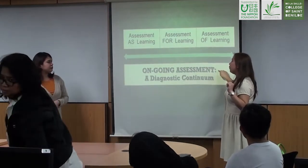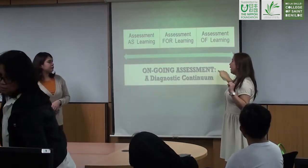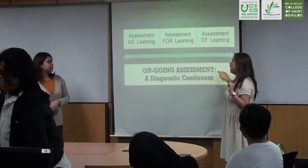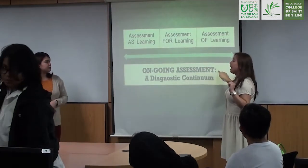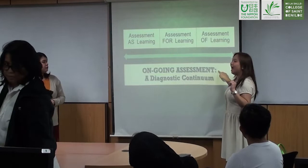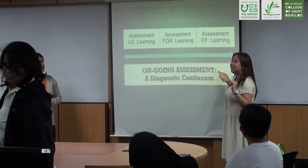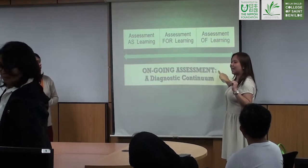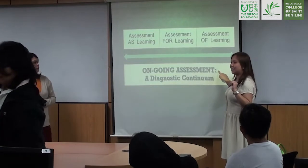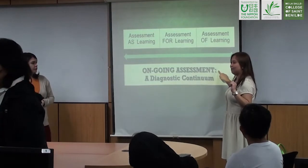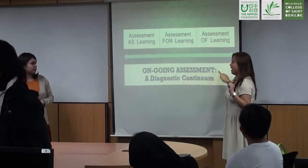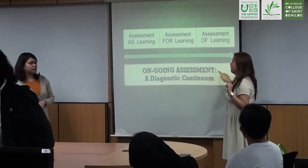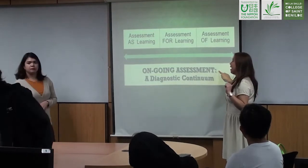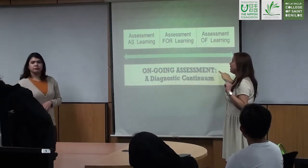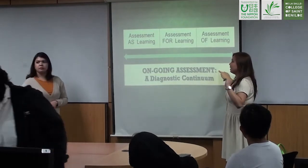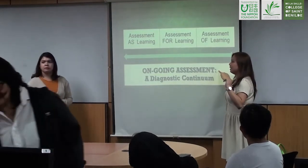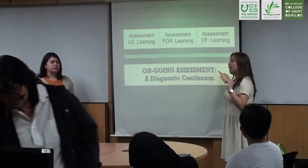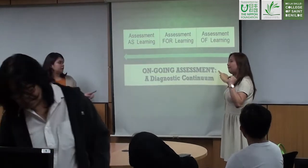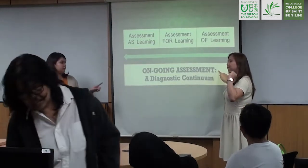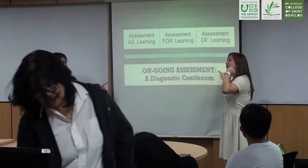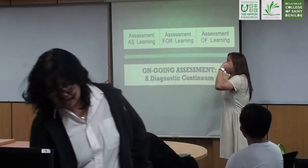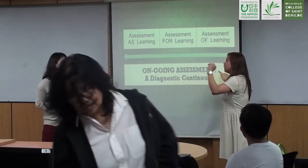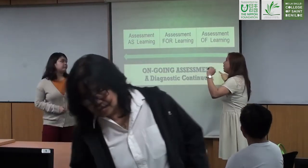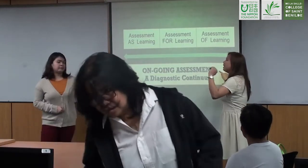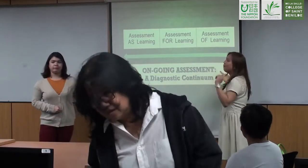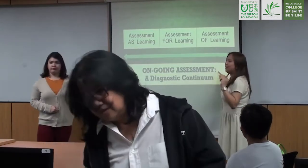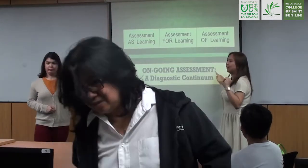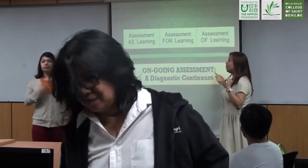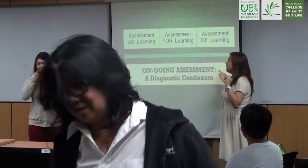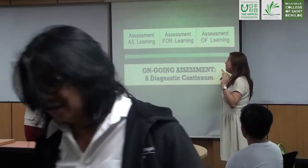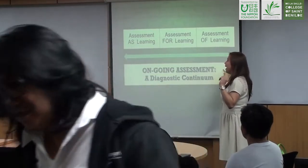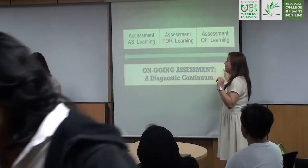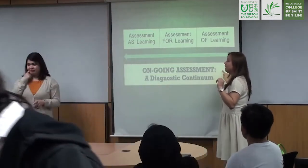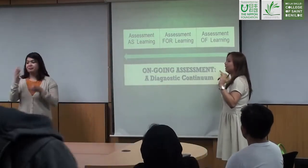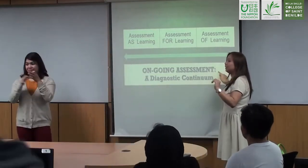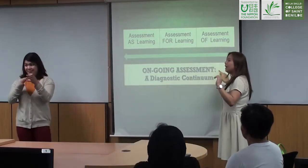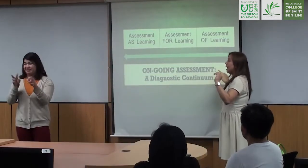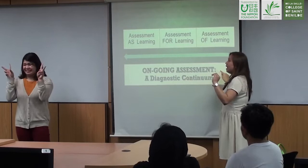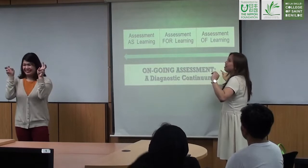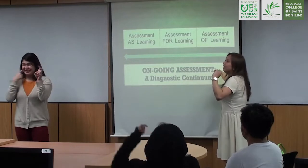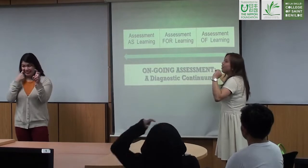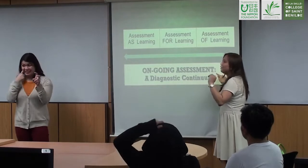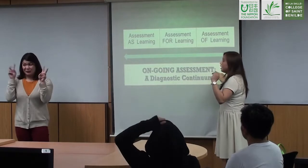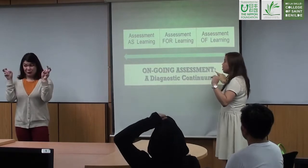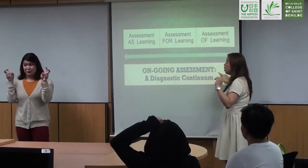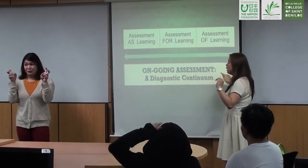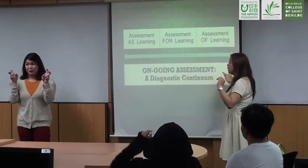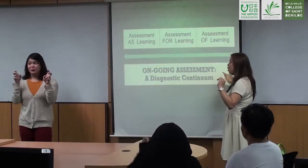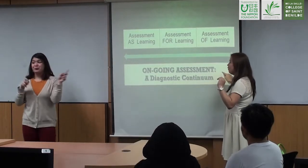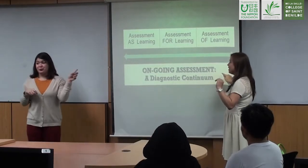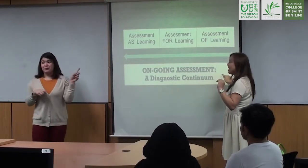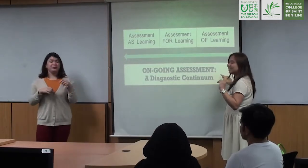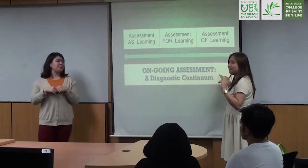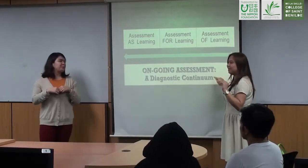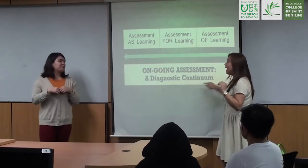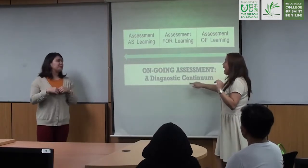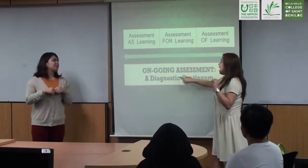an ongoing assessment as explained a while ago in the title, in the definition